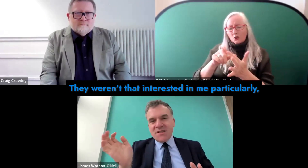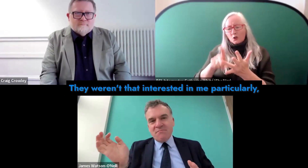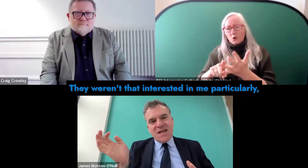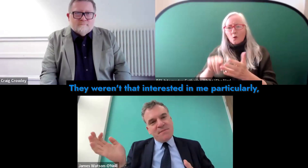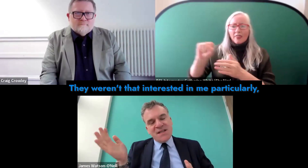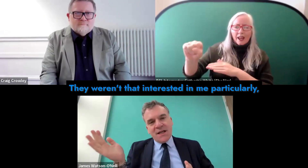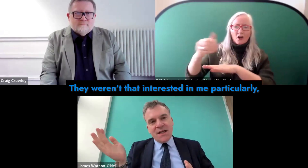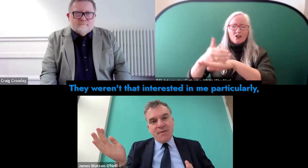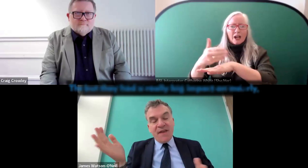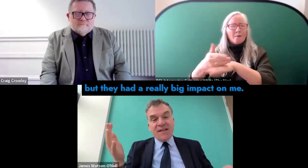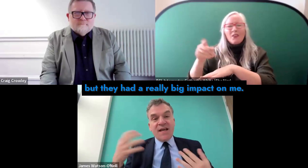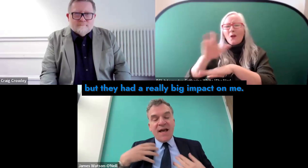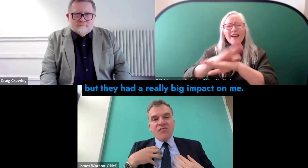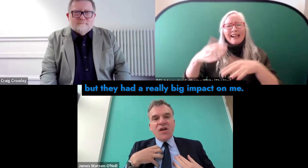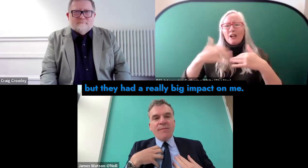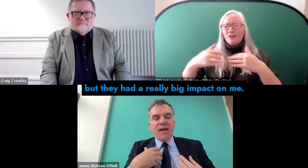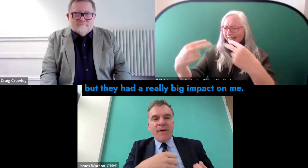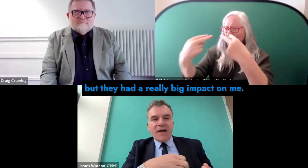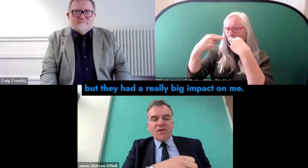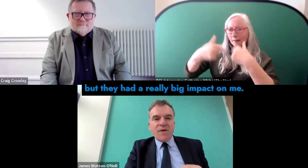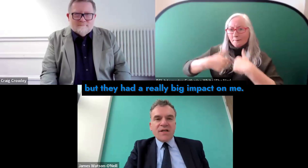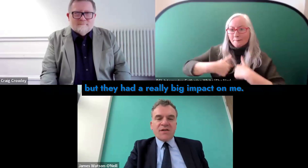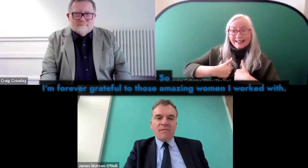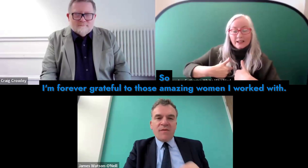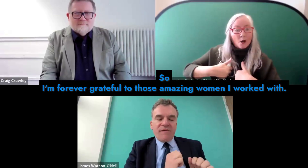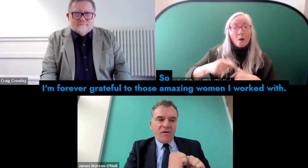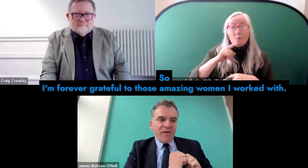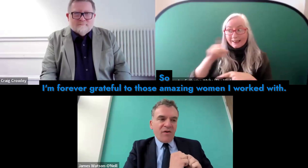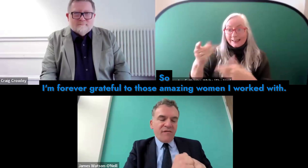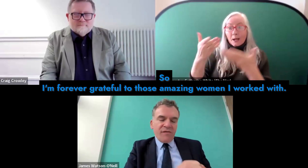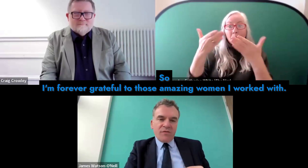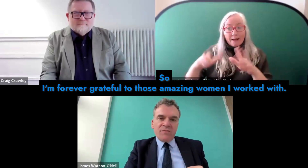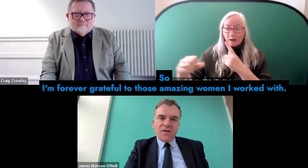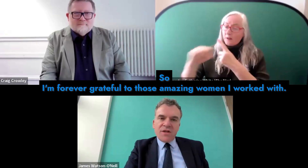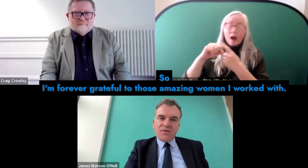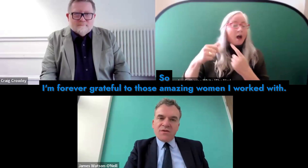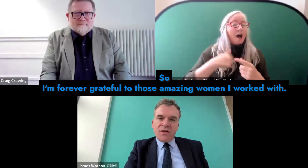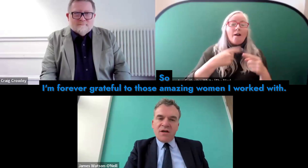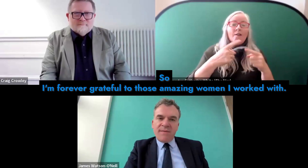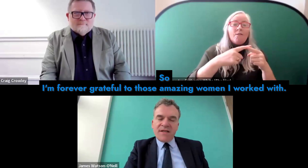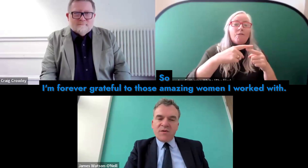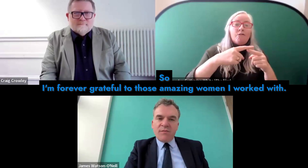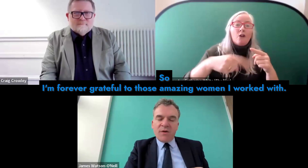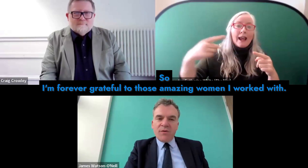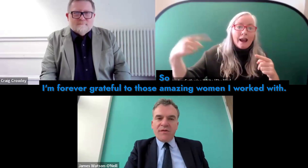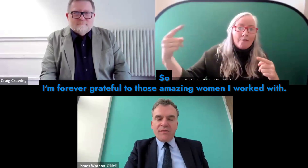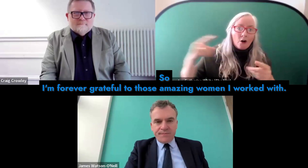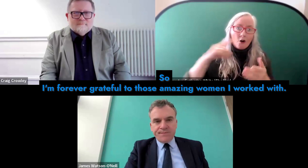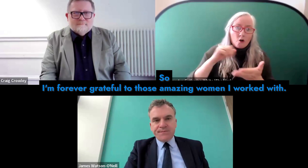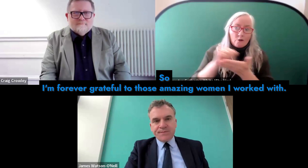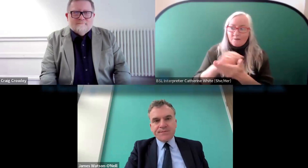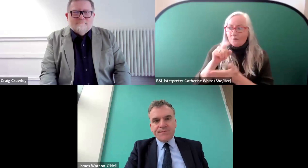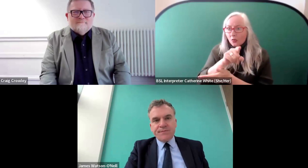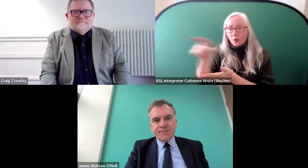that interested in me particularly, but they had a really big impact on me. So I'm forever grateful to those amazing women I